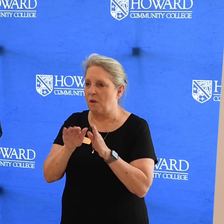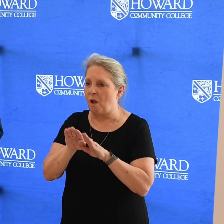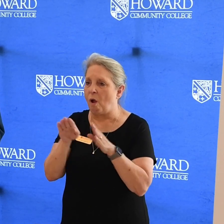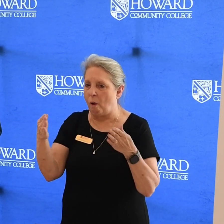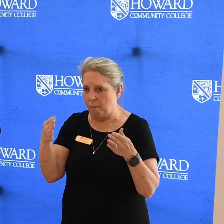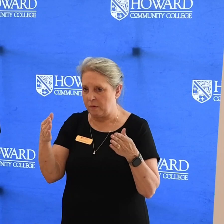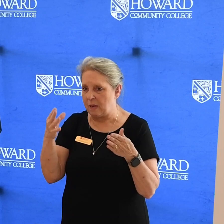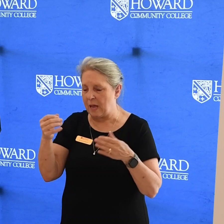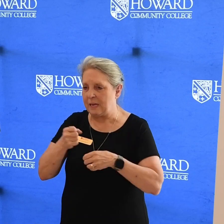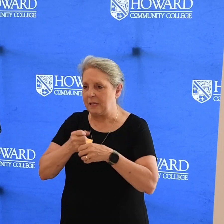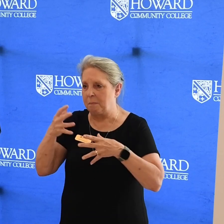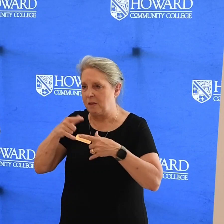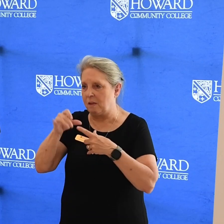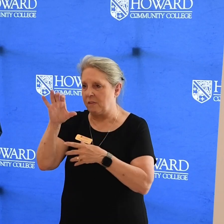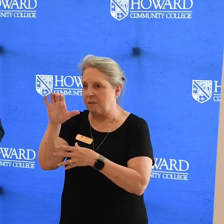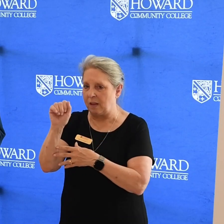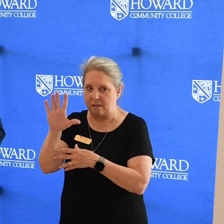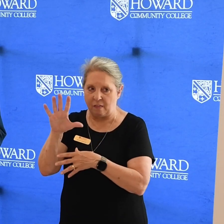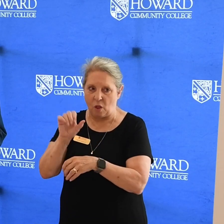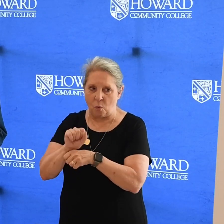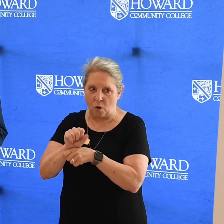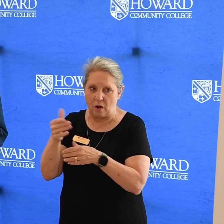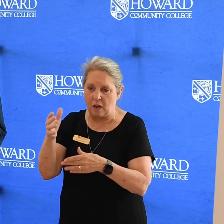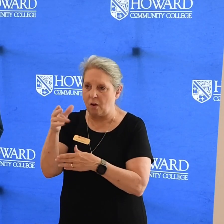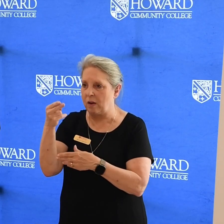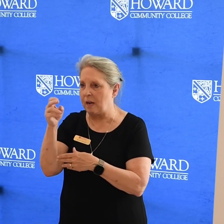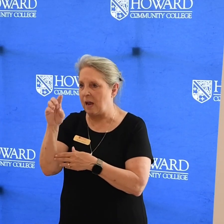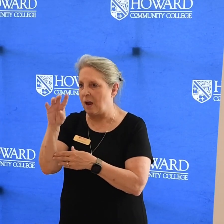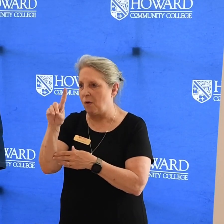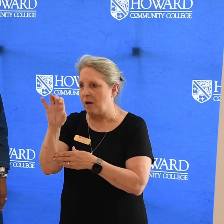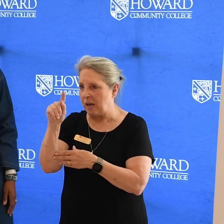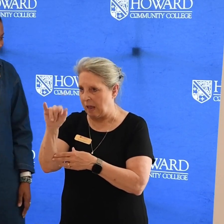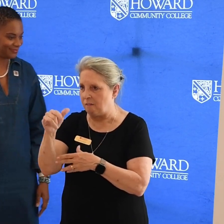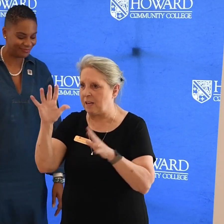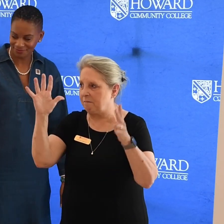the expansion of the CAC's work in Howard County.